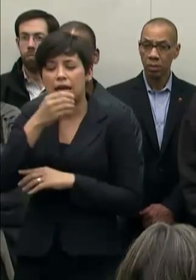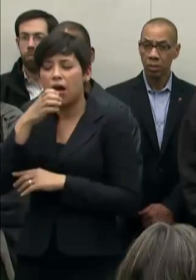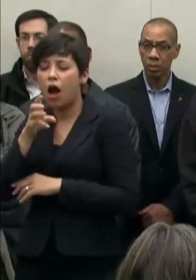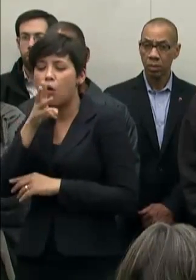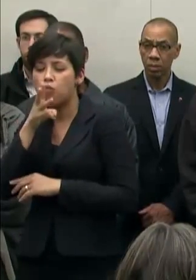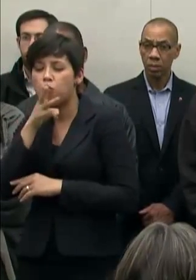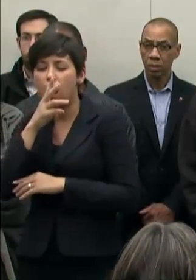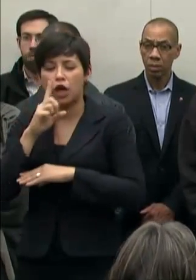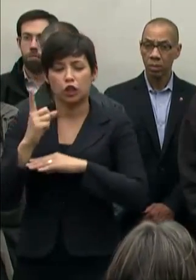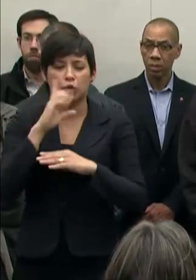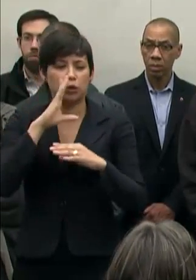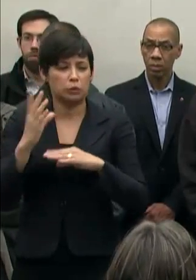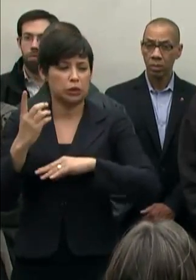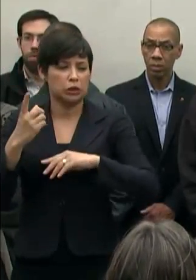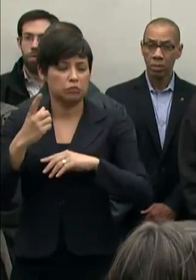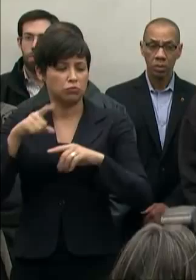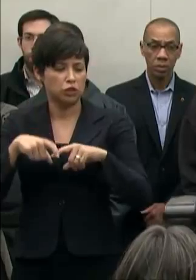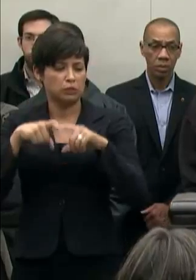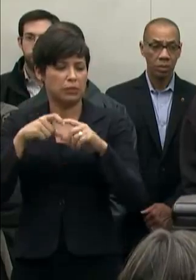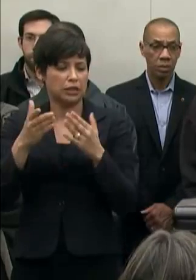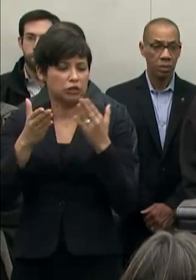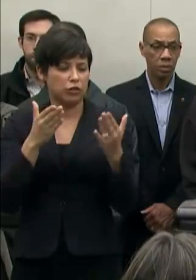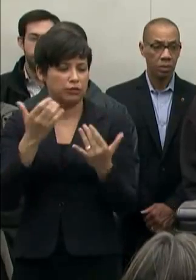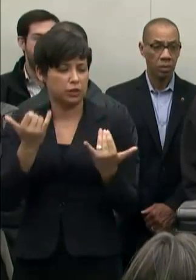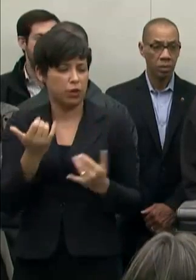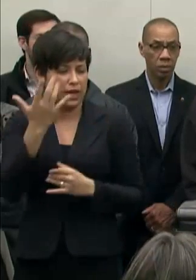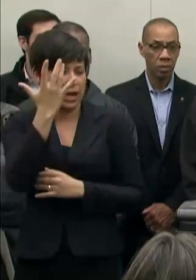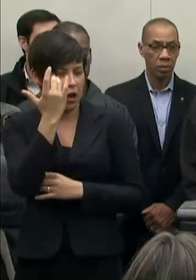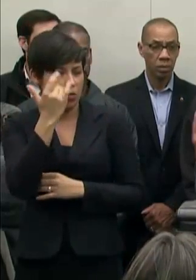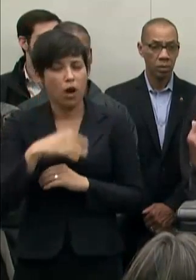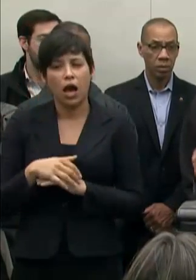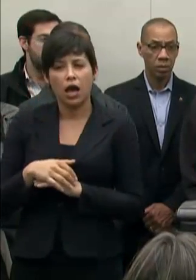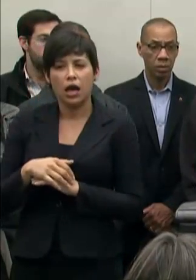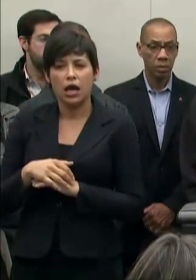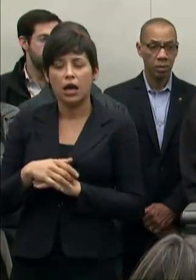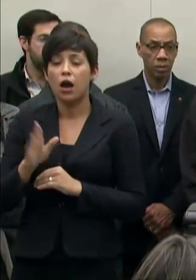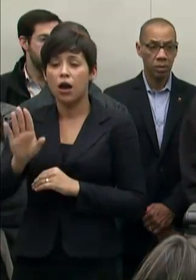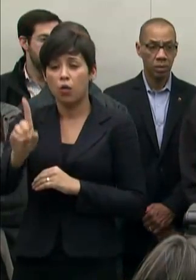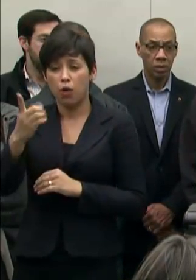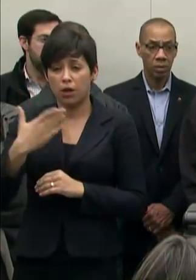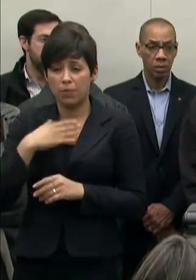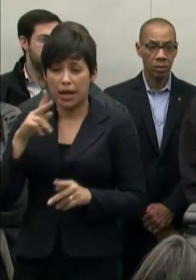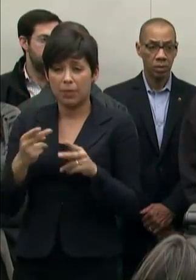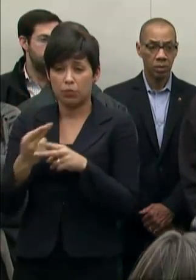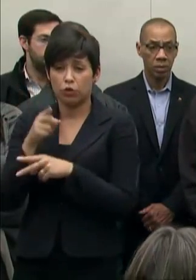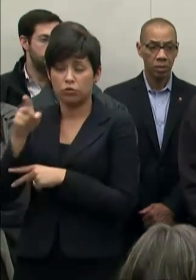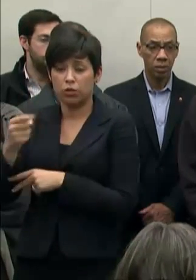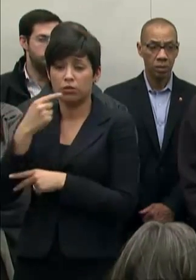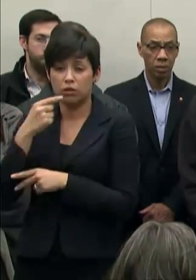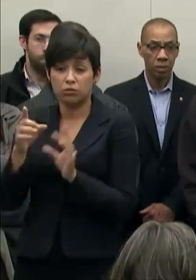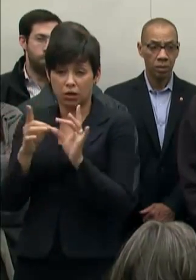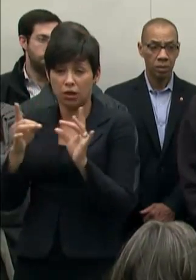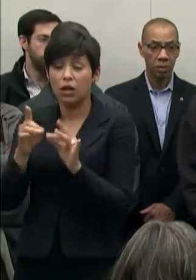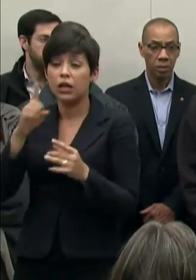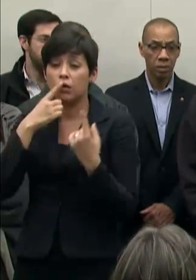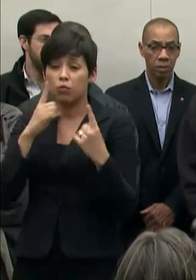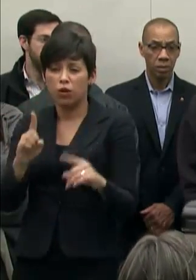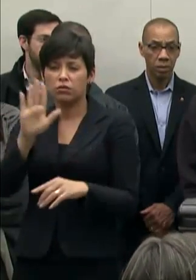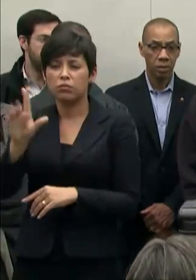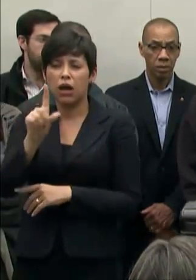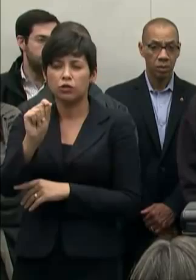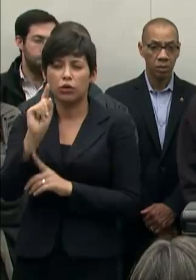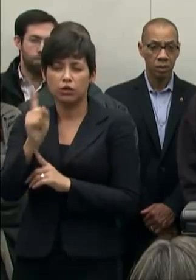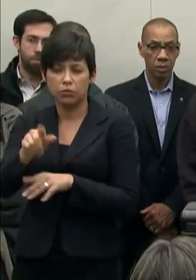finder isn't just slow. It doesn't appear to be working right now. Well, I used it, or one of my people used it, and they said it does. It's about 20 minutes